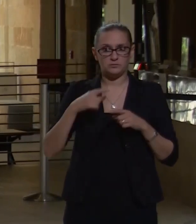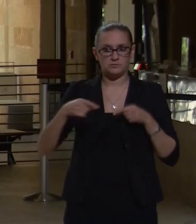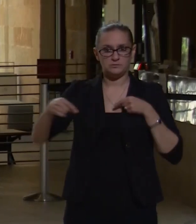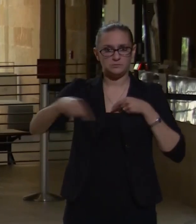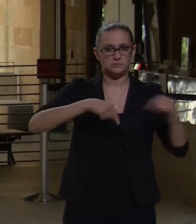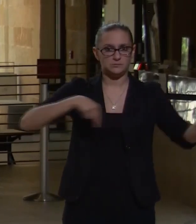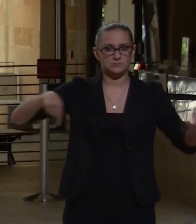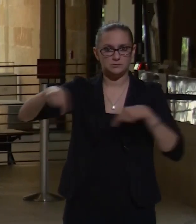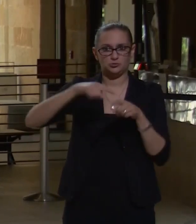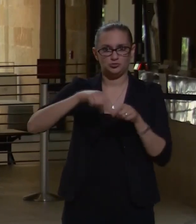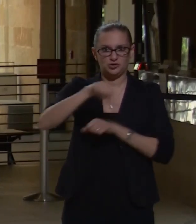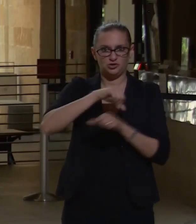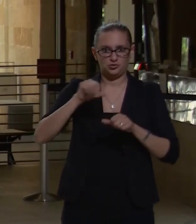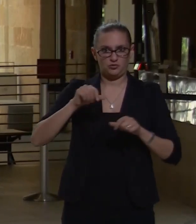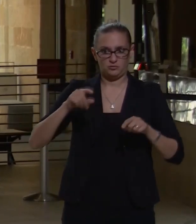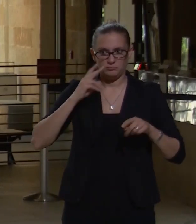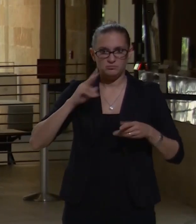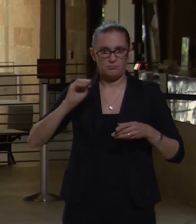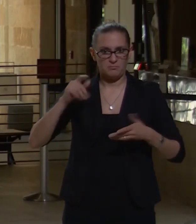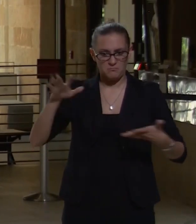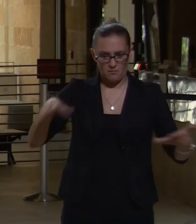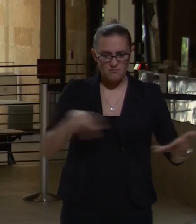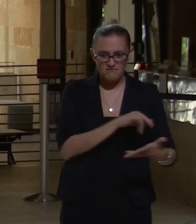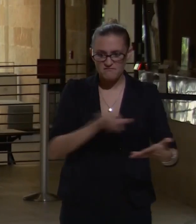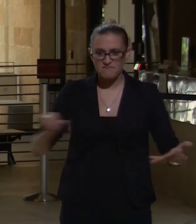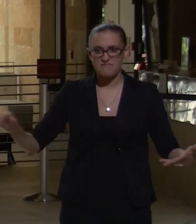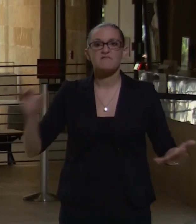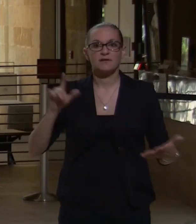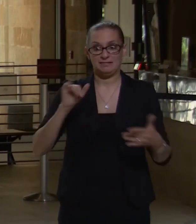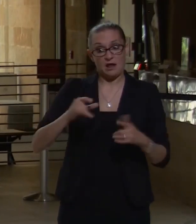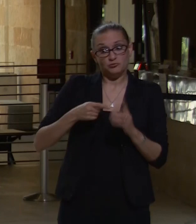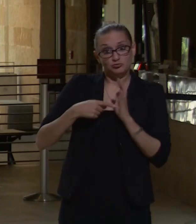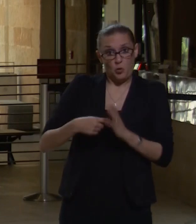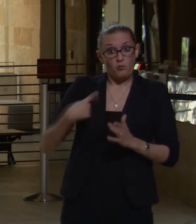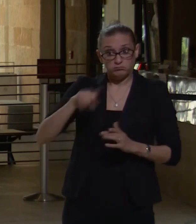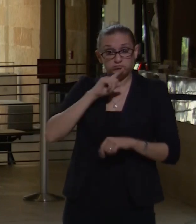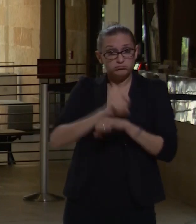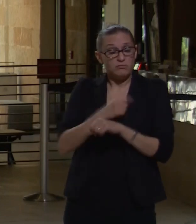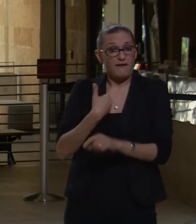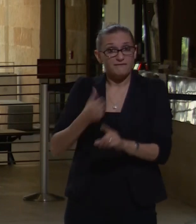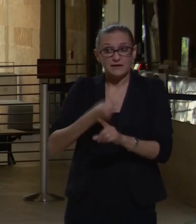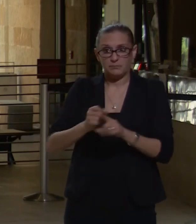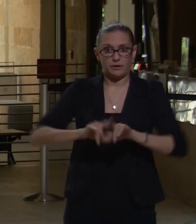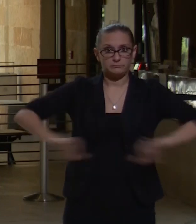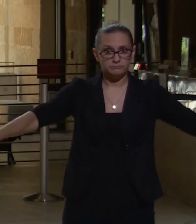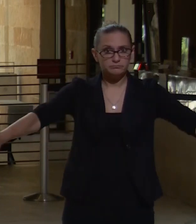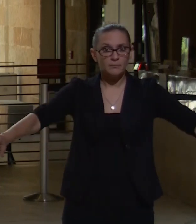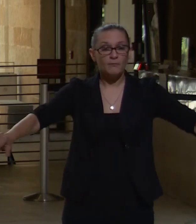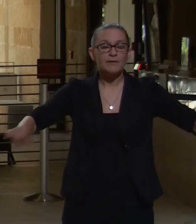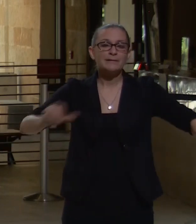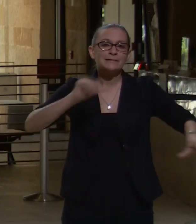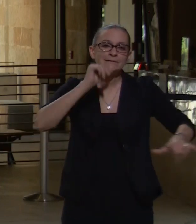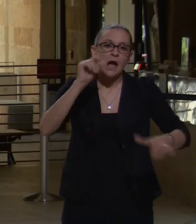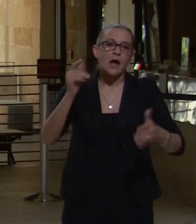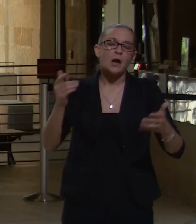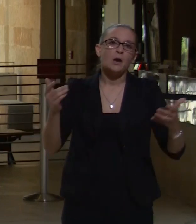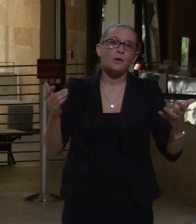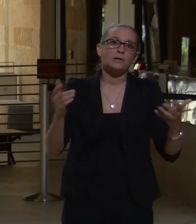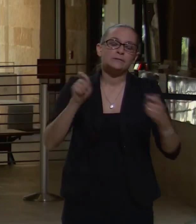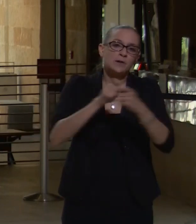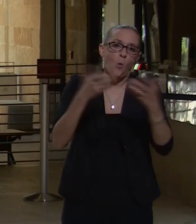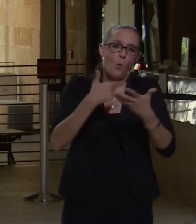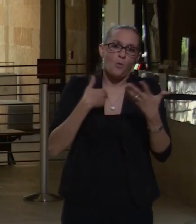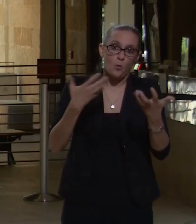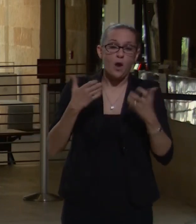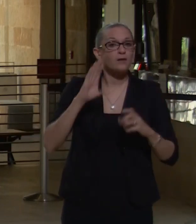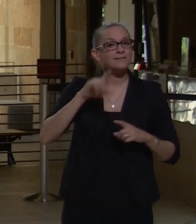another. That shows that it's having an impact. It's not nearly where we need it to be. We're happy to say that Texas is scoring an A on that,